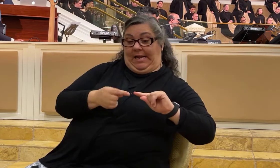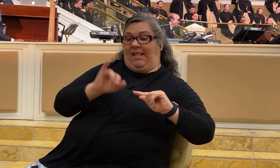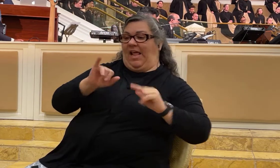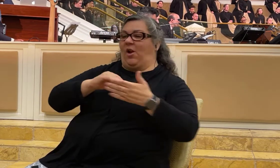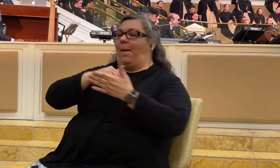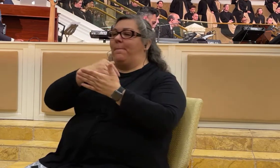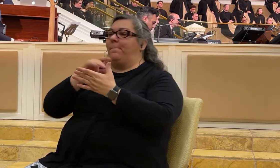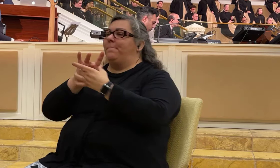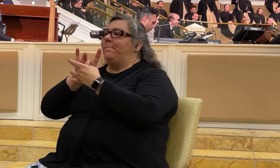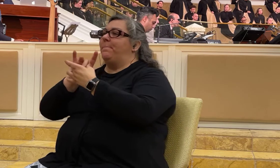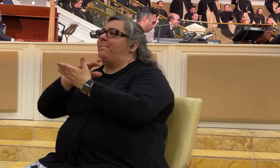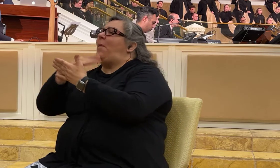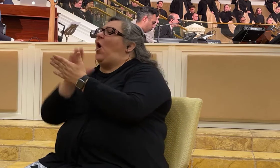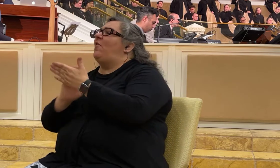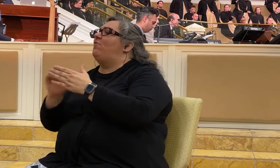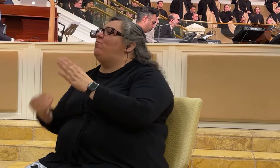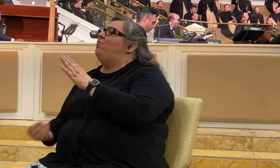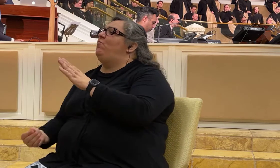of growth,